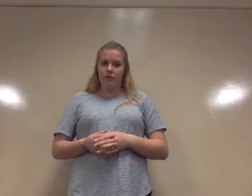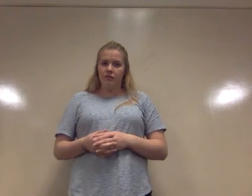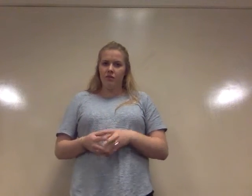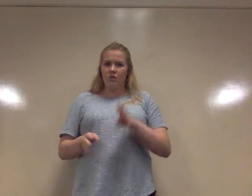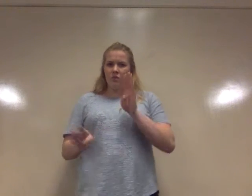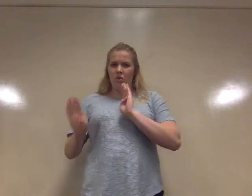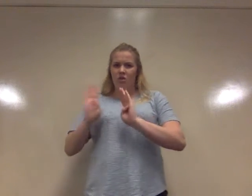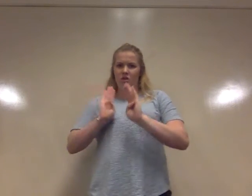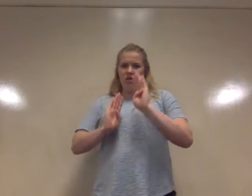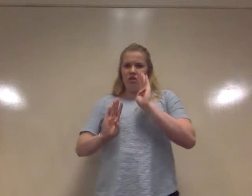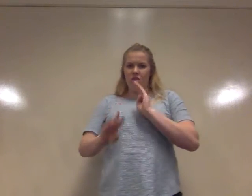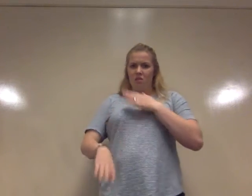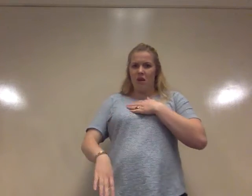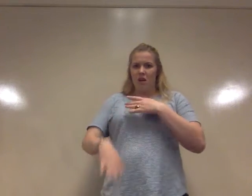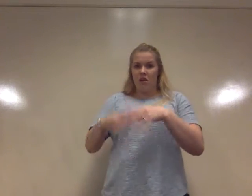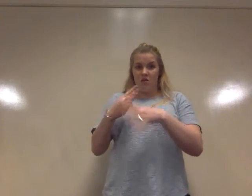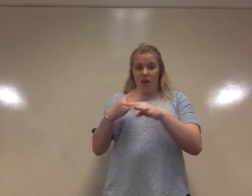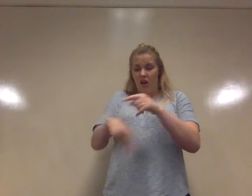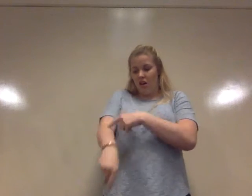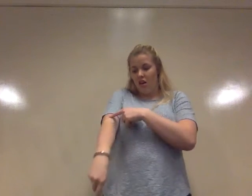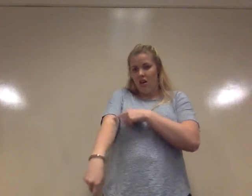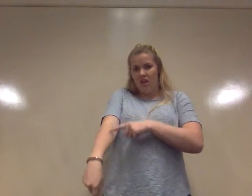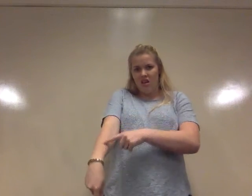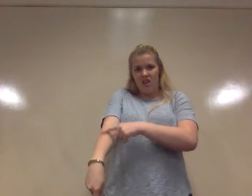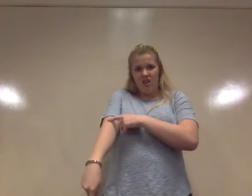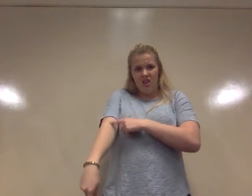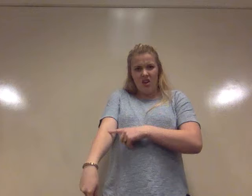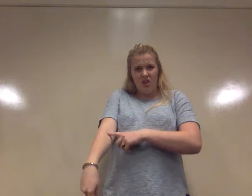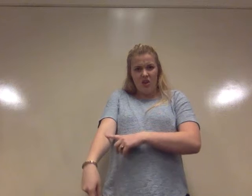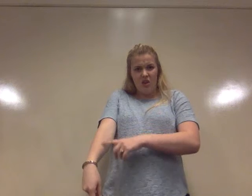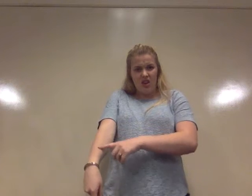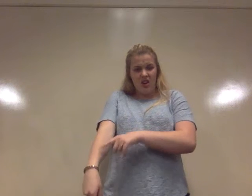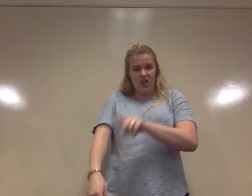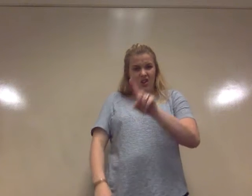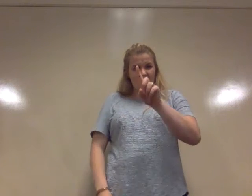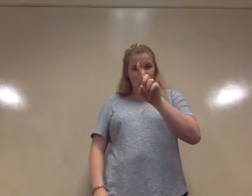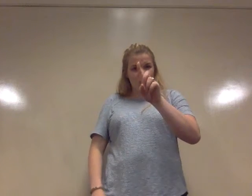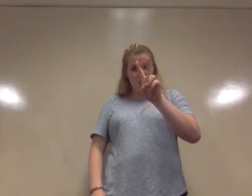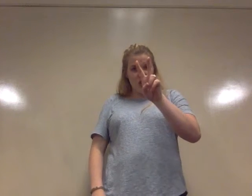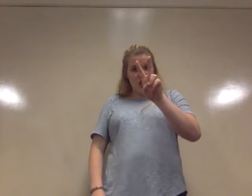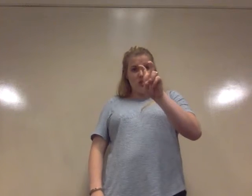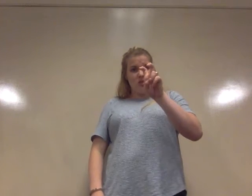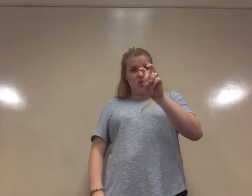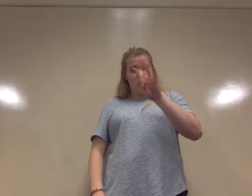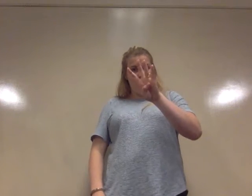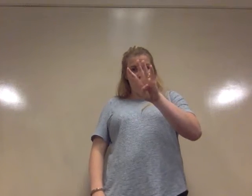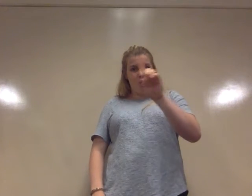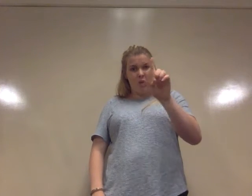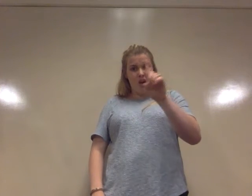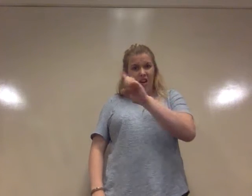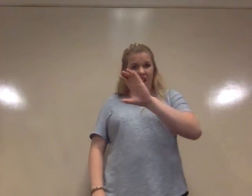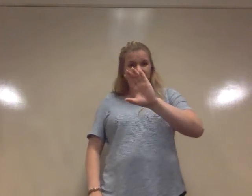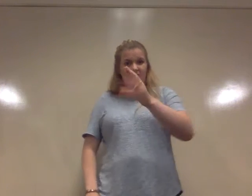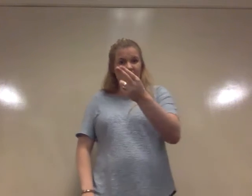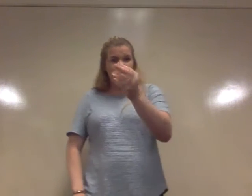my blood work numbers. 240, 241 for my cholesterol is way higher than it's ever been.